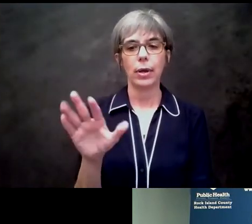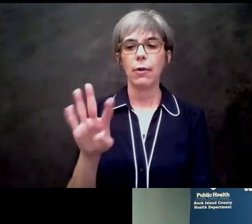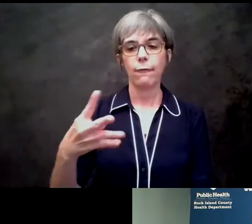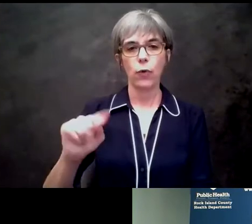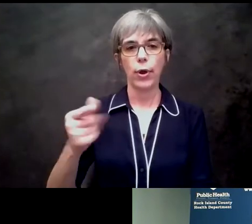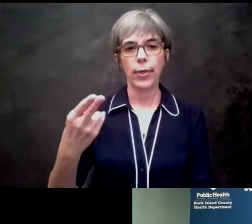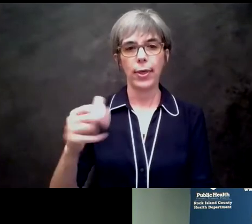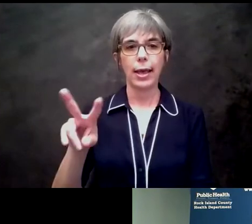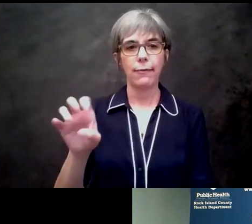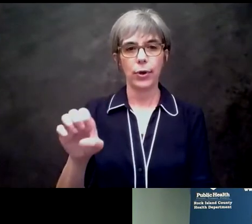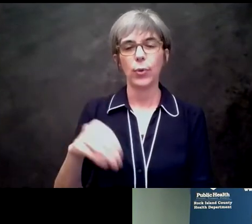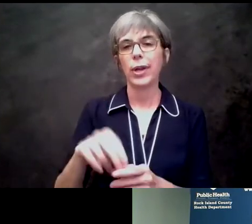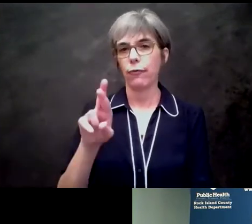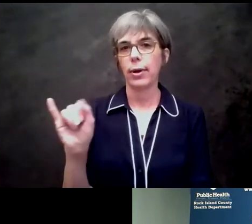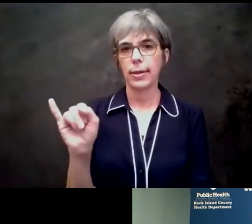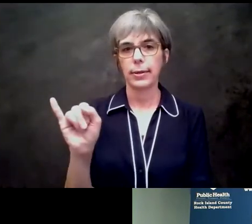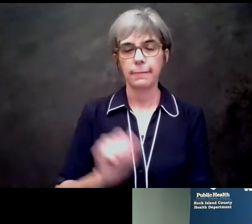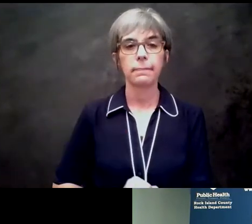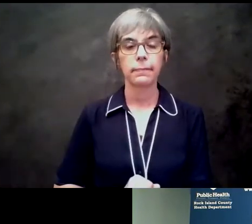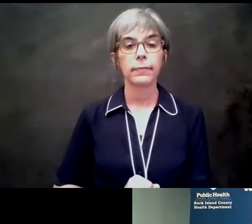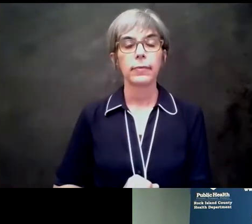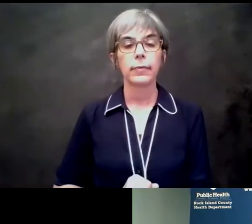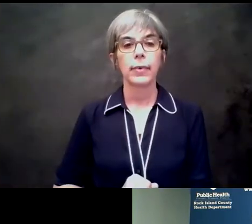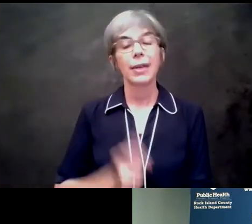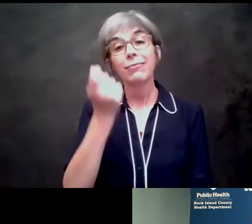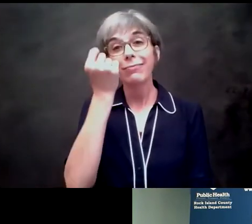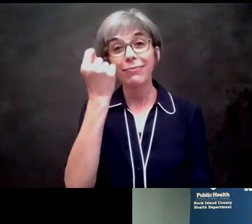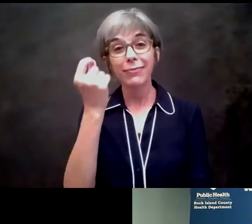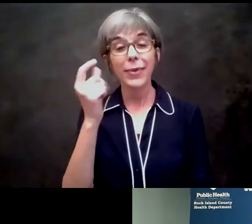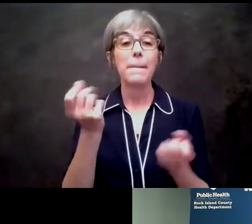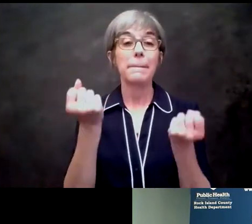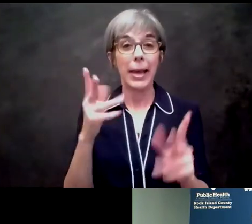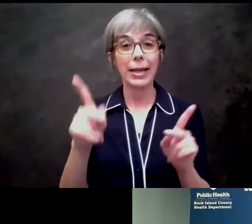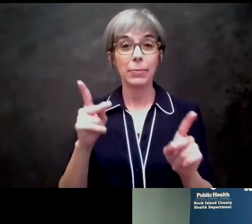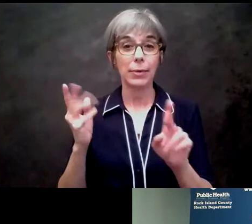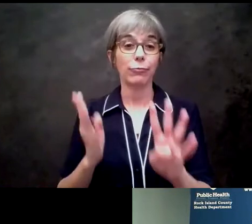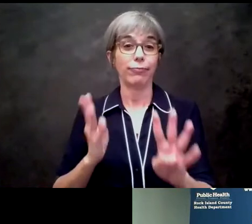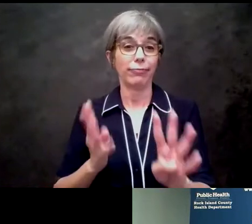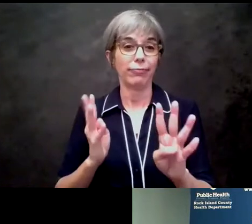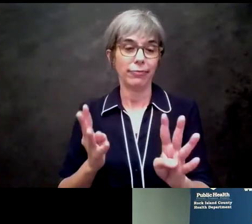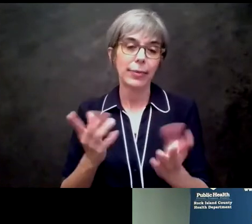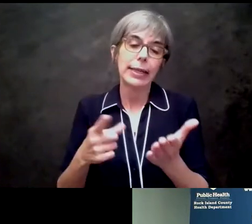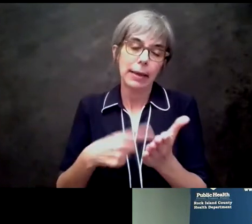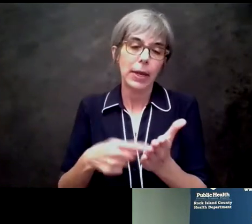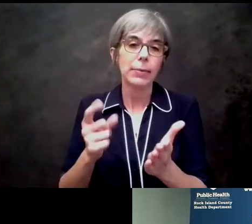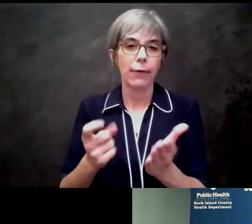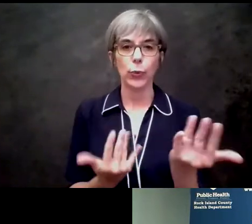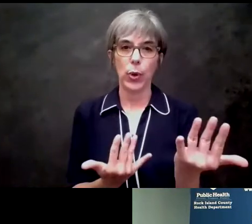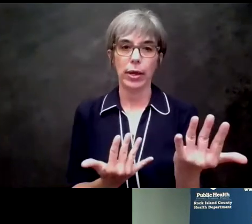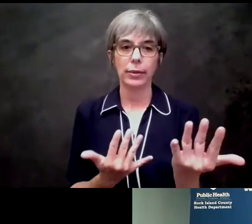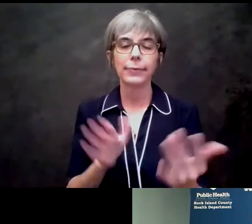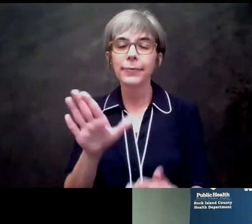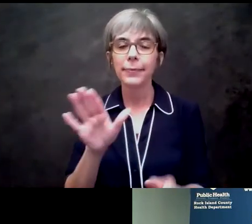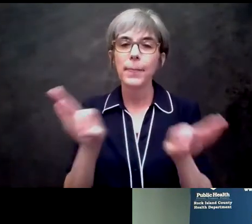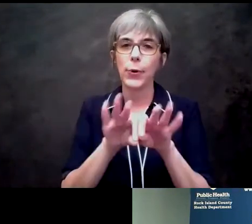Avenue in Rock Island. Due to the demand for the service, there could be significant wait times, so we do ask for your